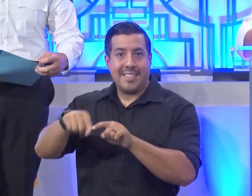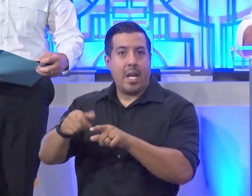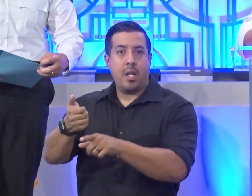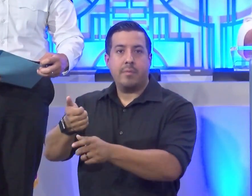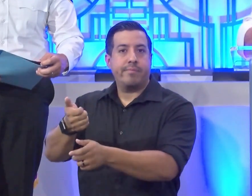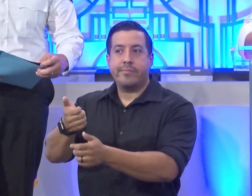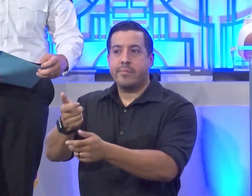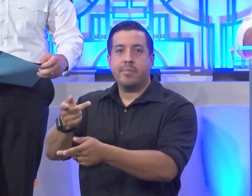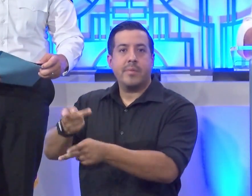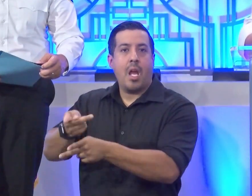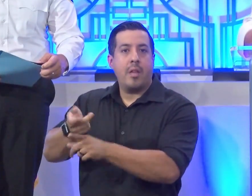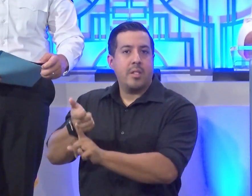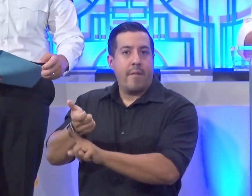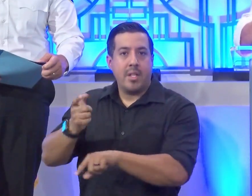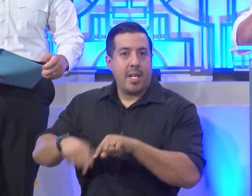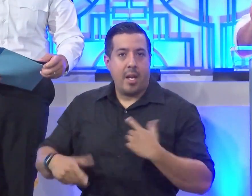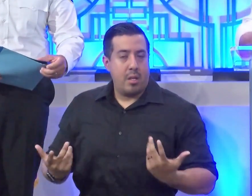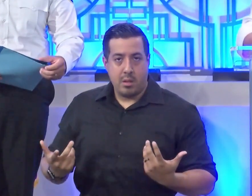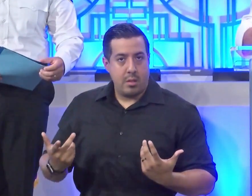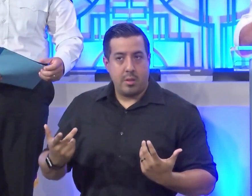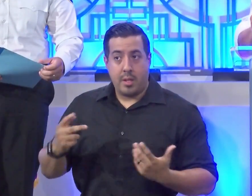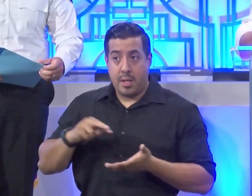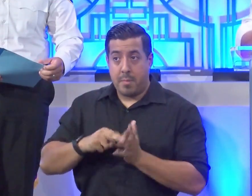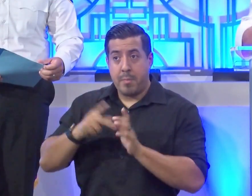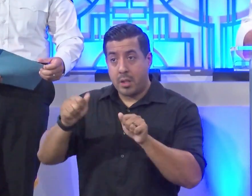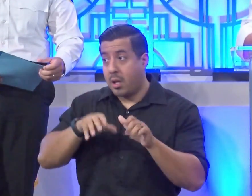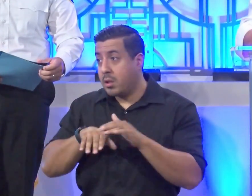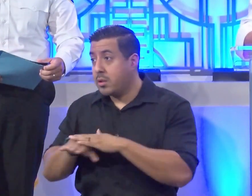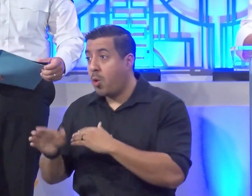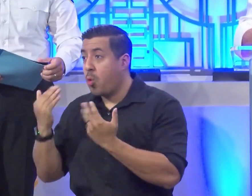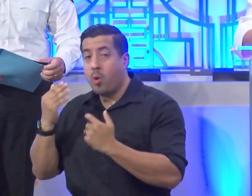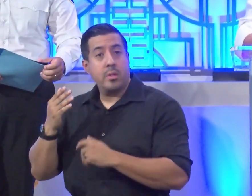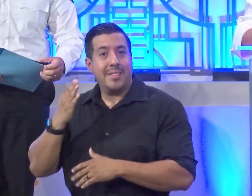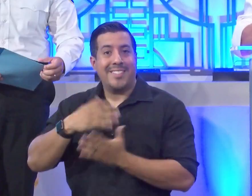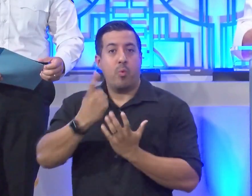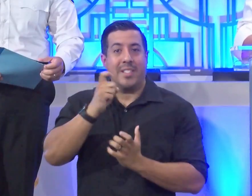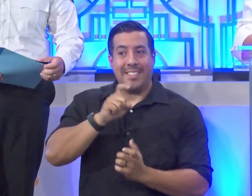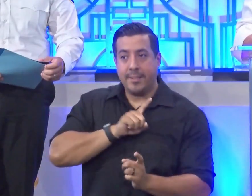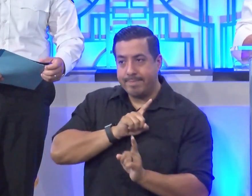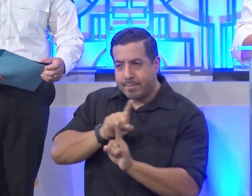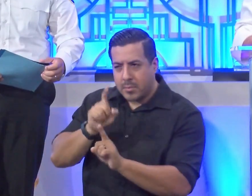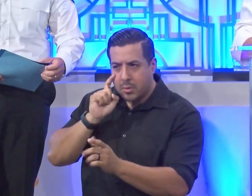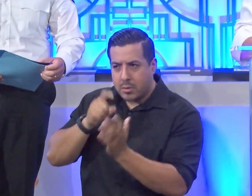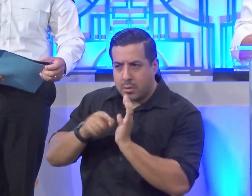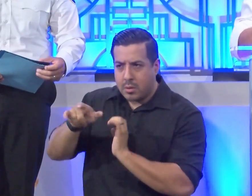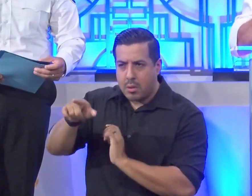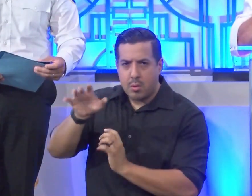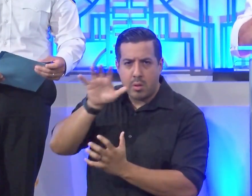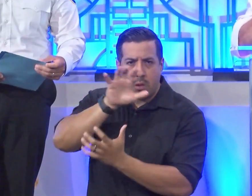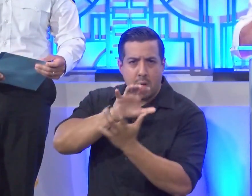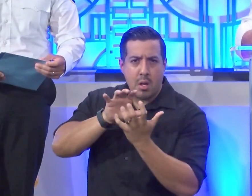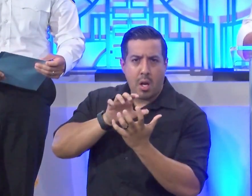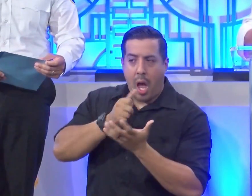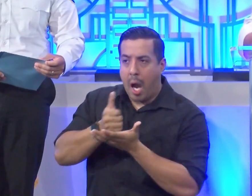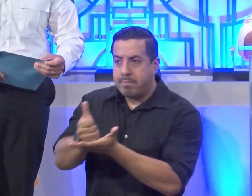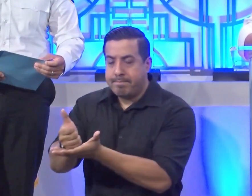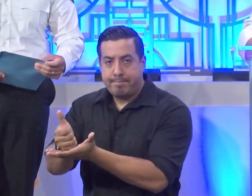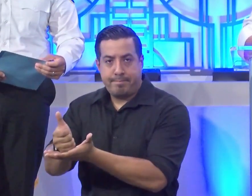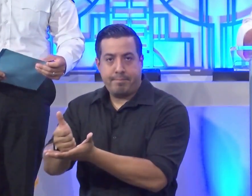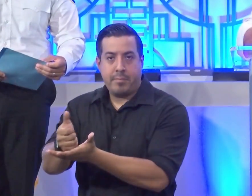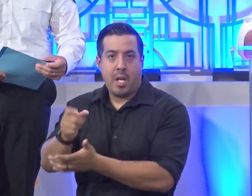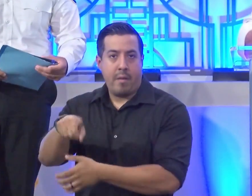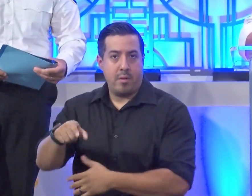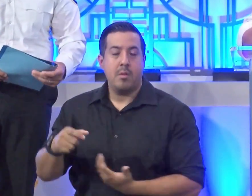themselves, which means we cannot expect them to get out of the heat and in the air conditioning. Somebody else is going to have to recognize the confusion and help